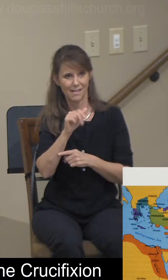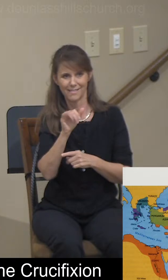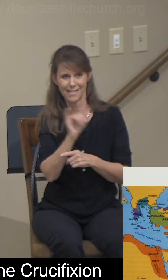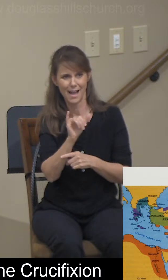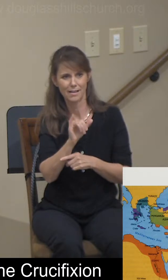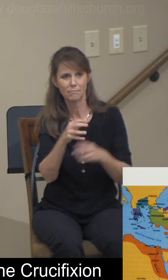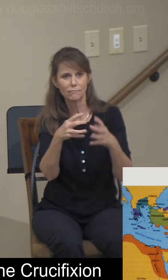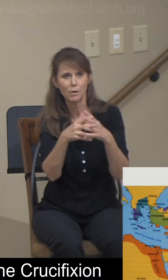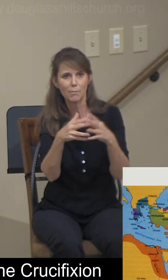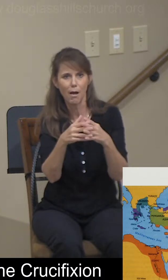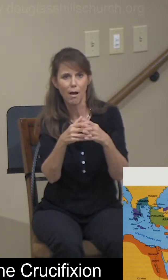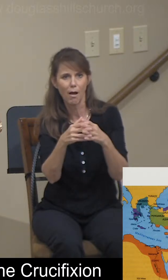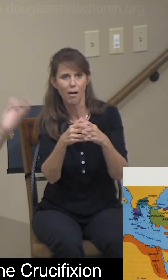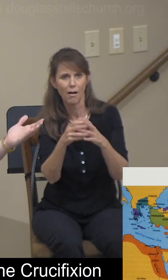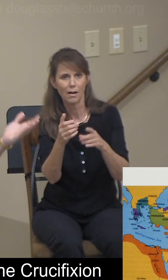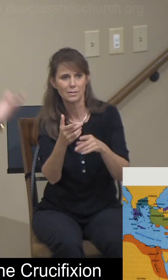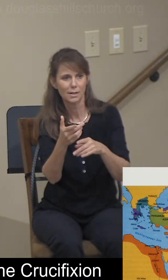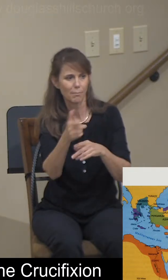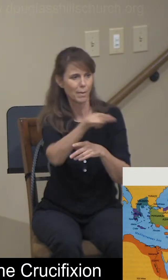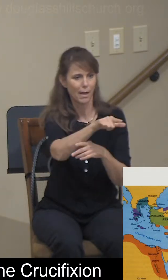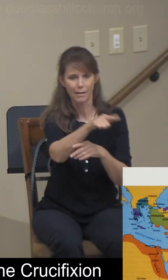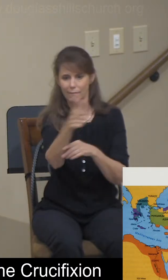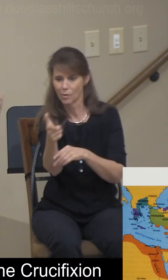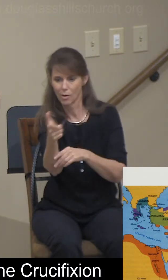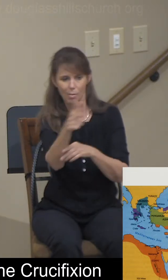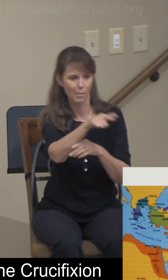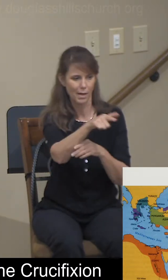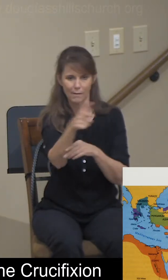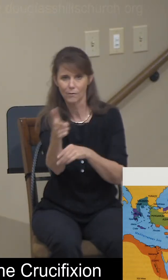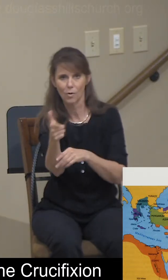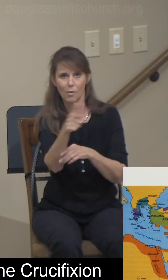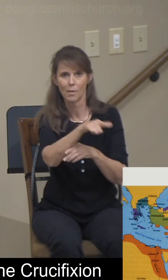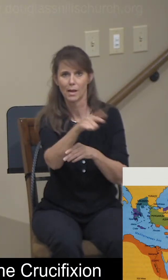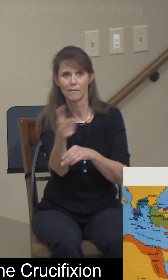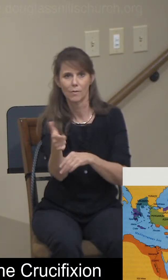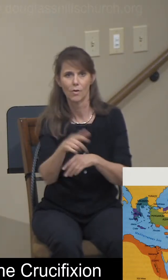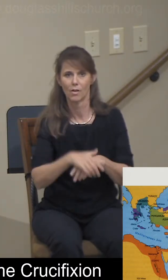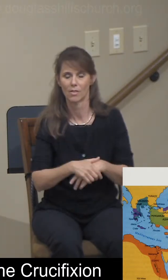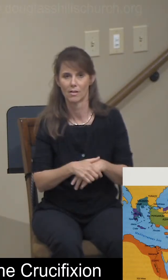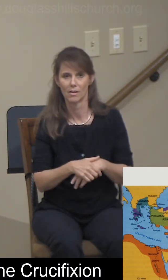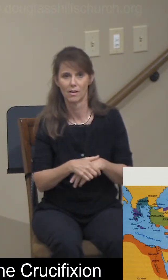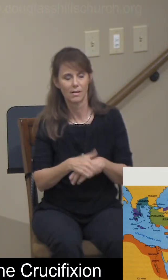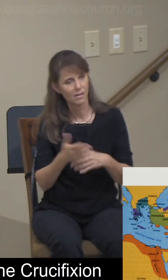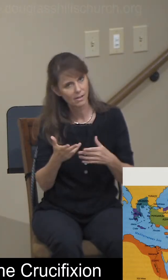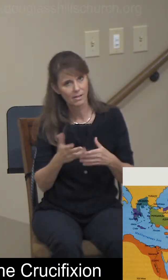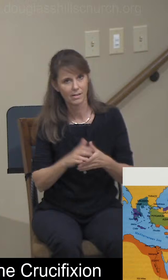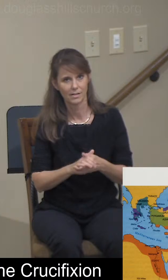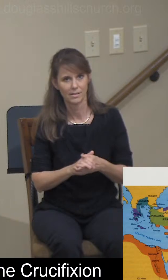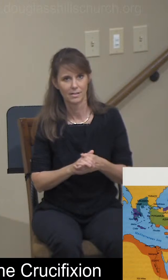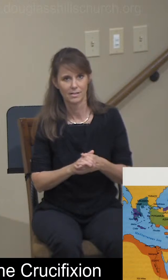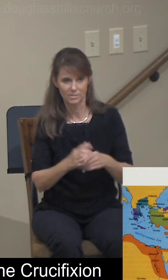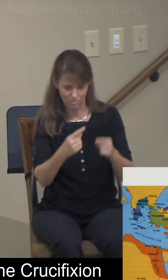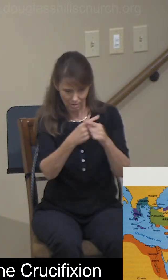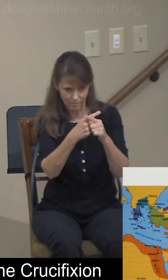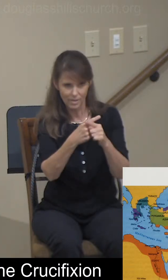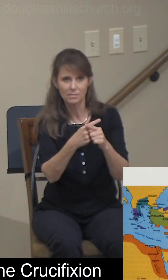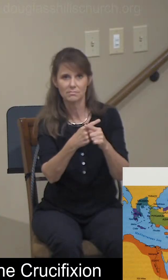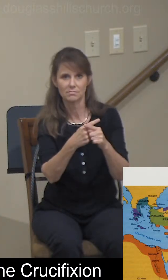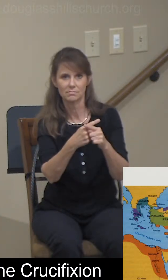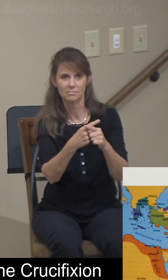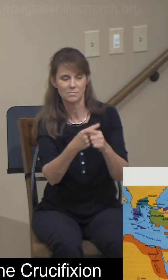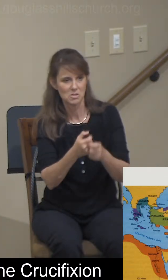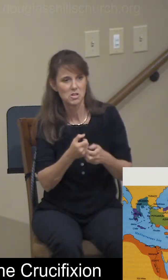political independence. This constant turmoil, back and forth, back and forth, back and forth. It helps breed